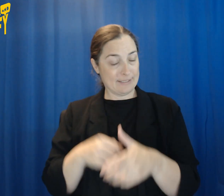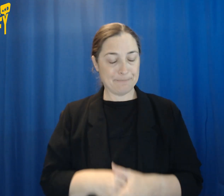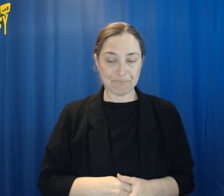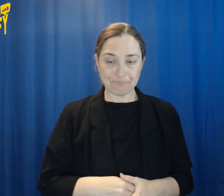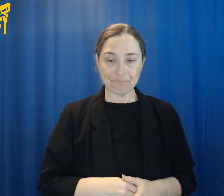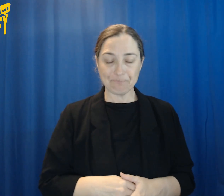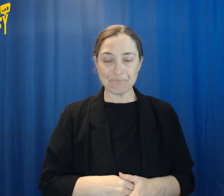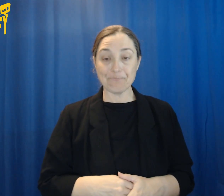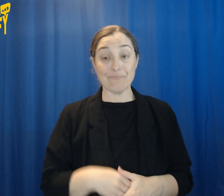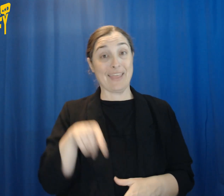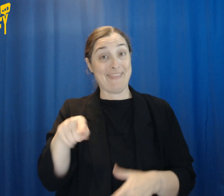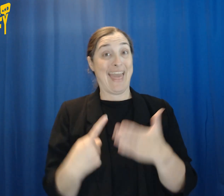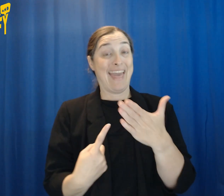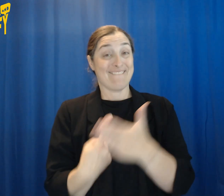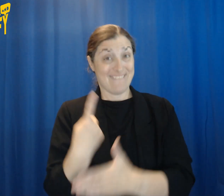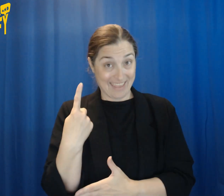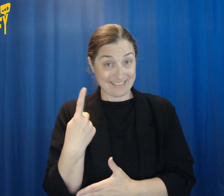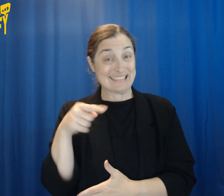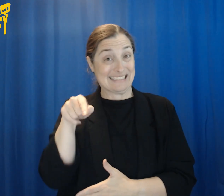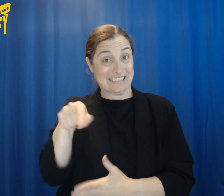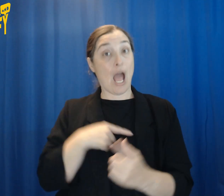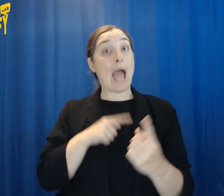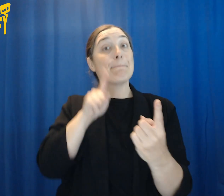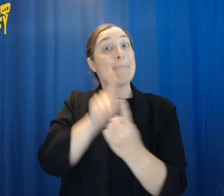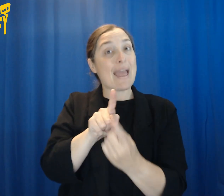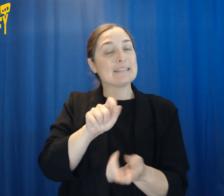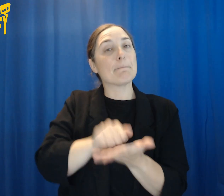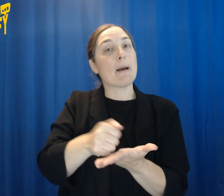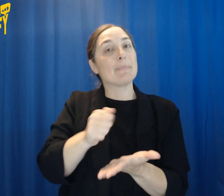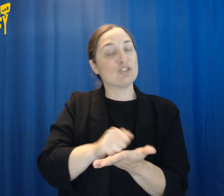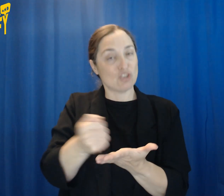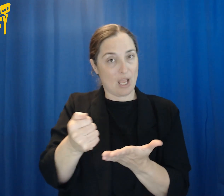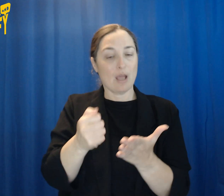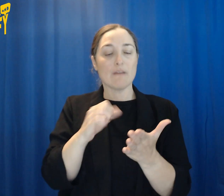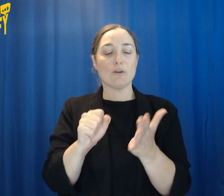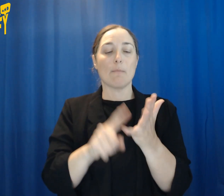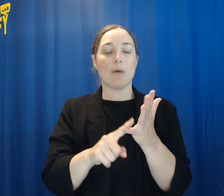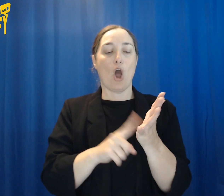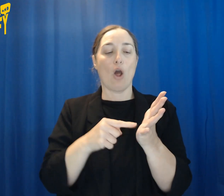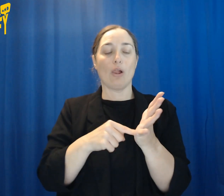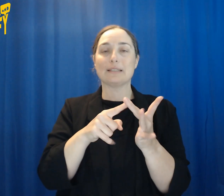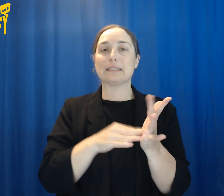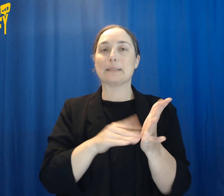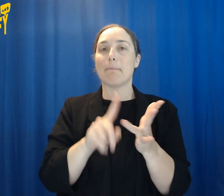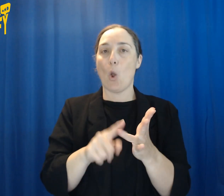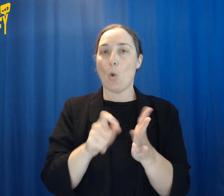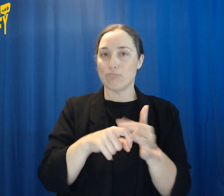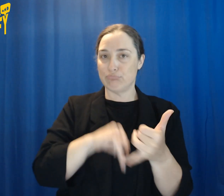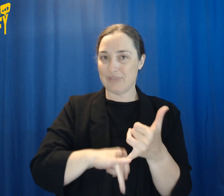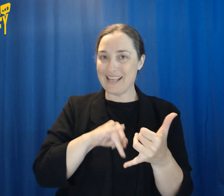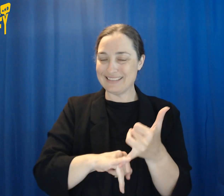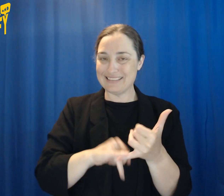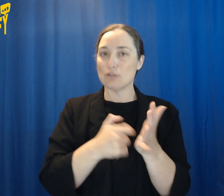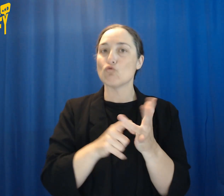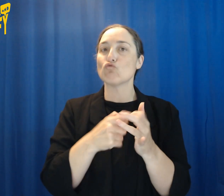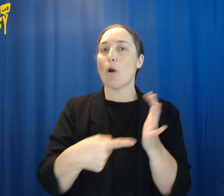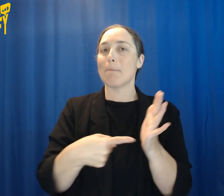so I met a publisher of Ultimo Press, Robert Watkins, who was there from Sydney,